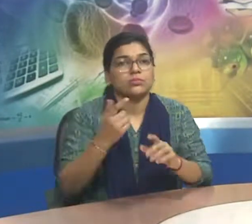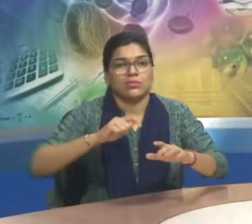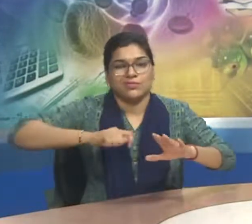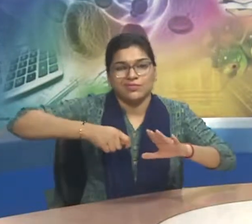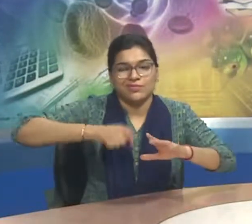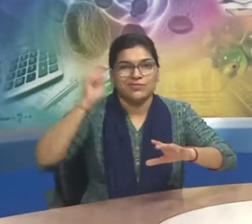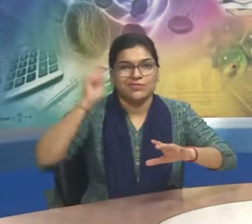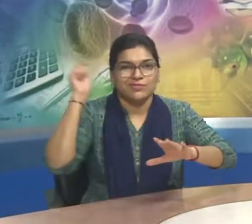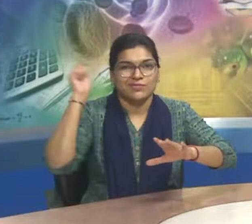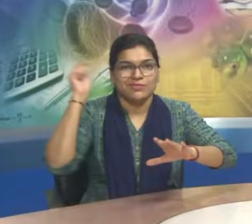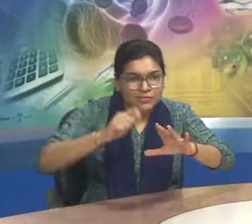become